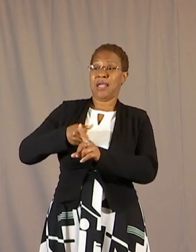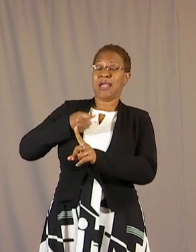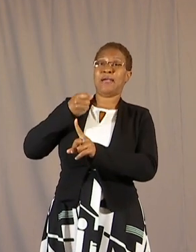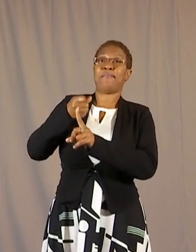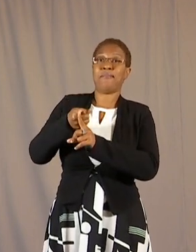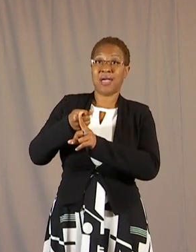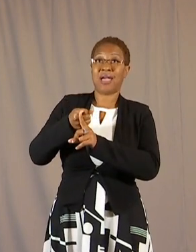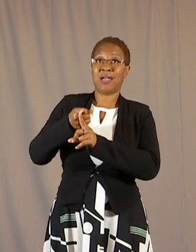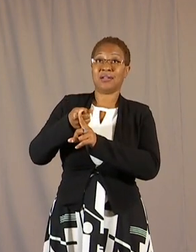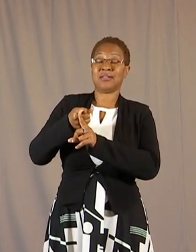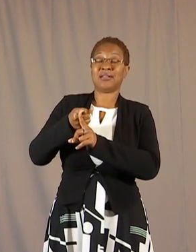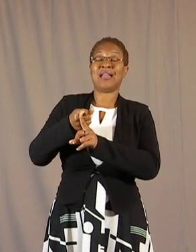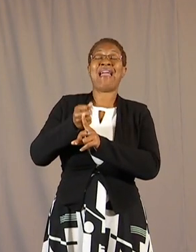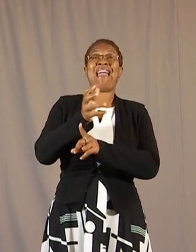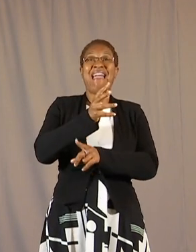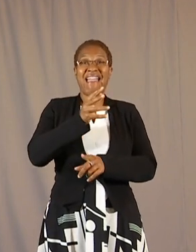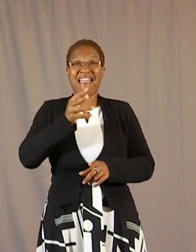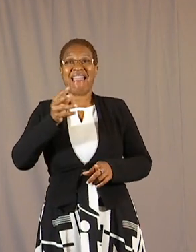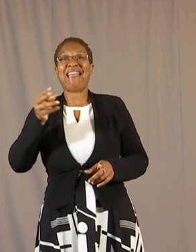there. And